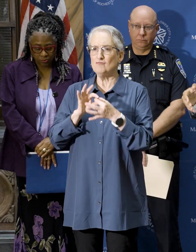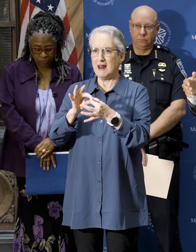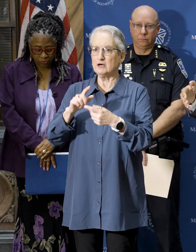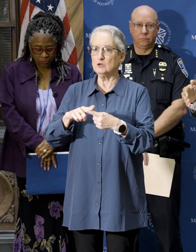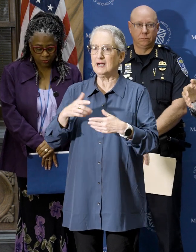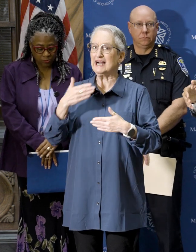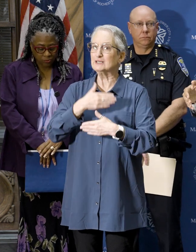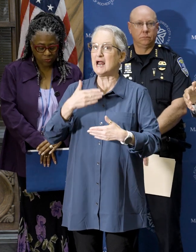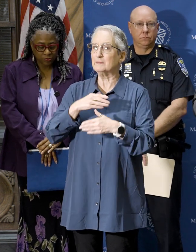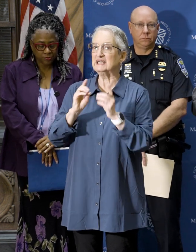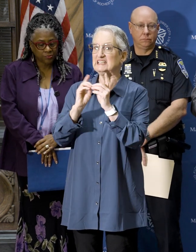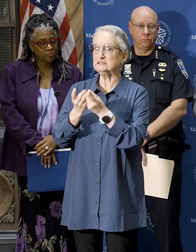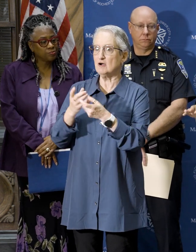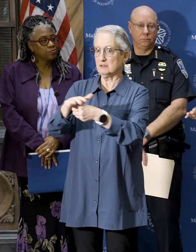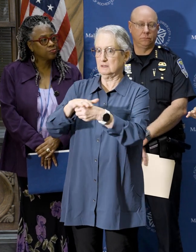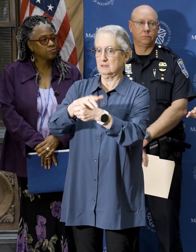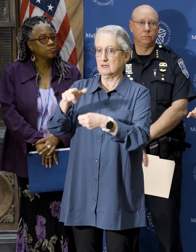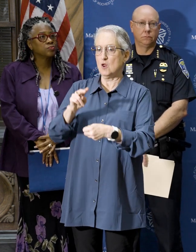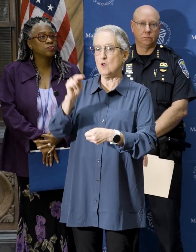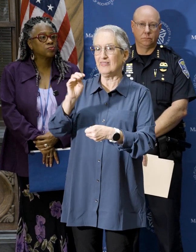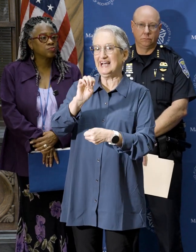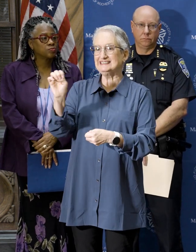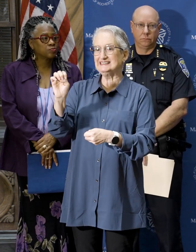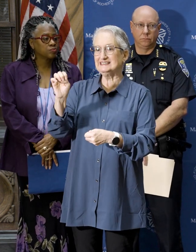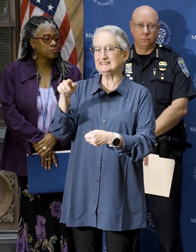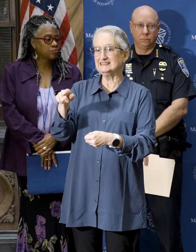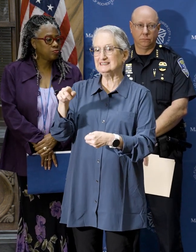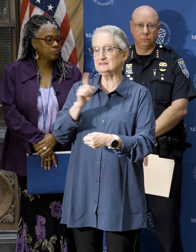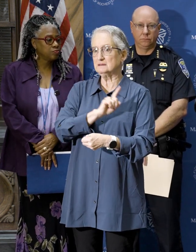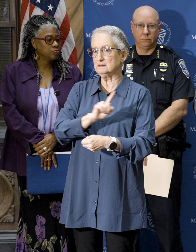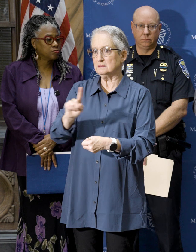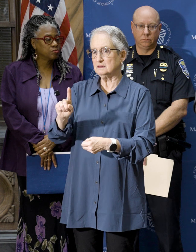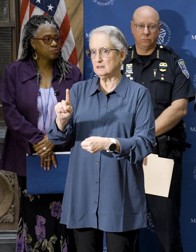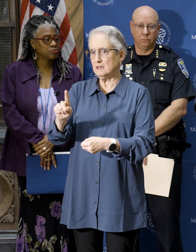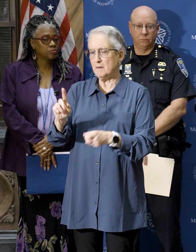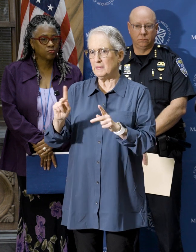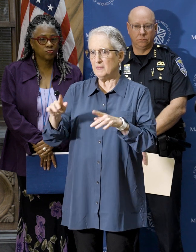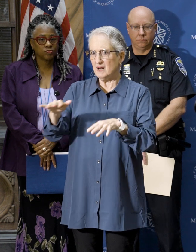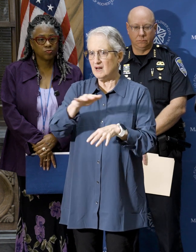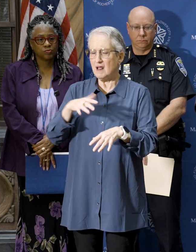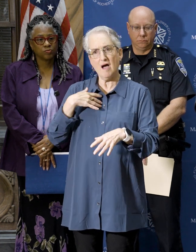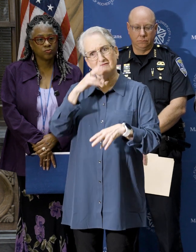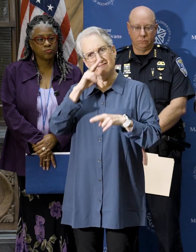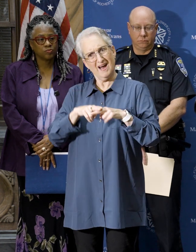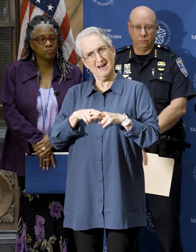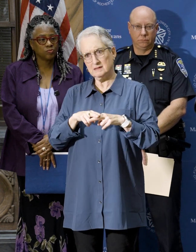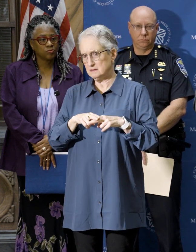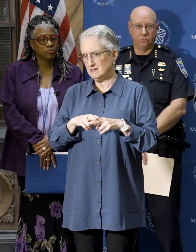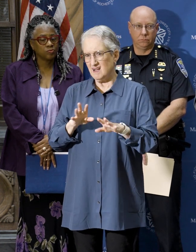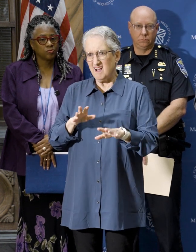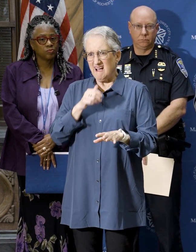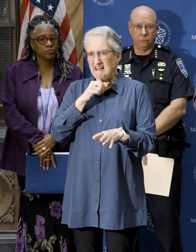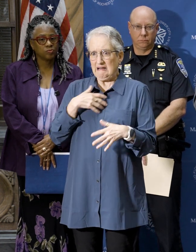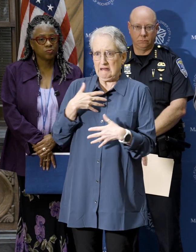interrupt people having a good time. We are not going to tolerate that. Let me be clear. We want people to have a good time in Rochester, but if you think you